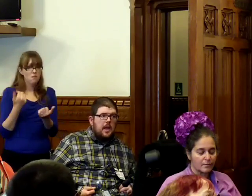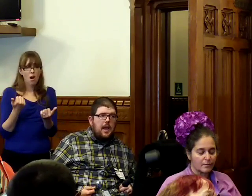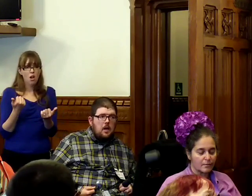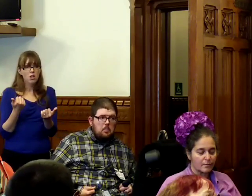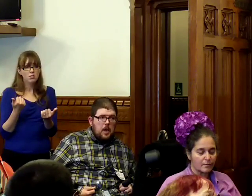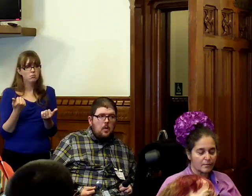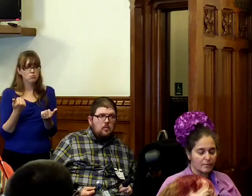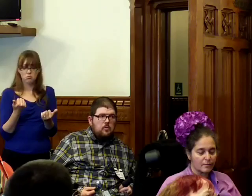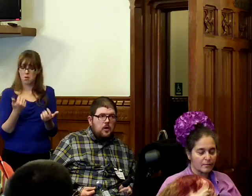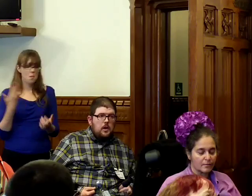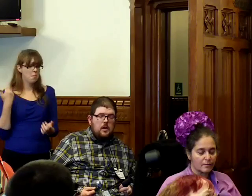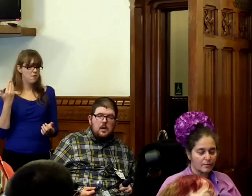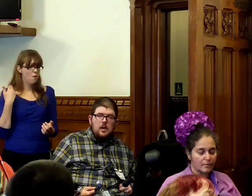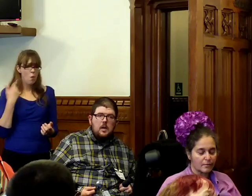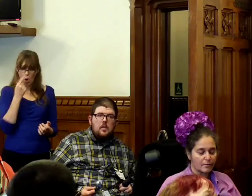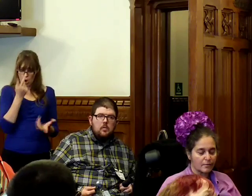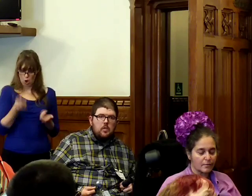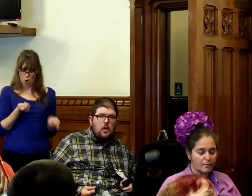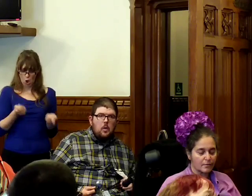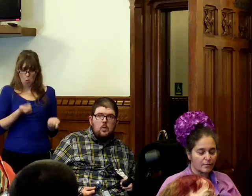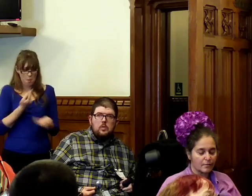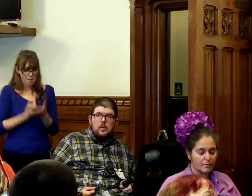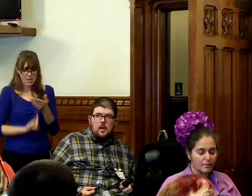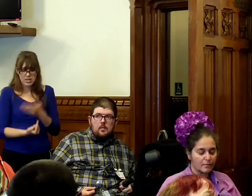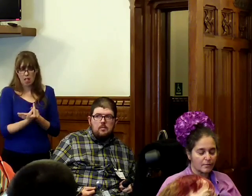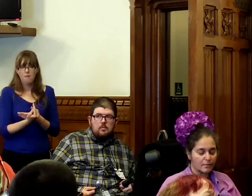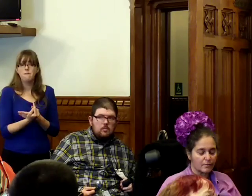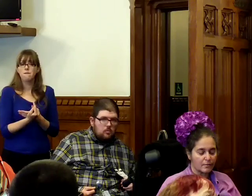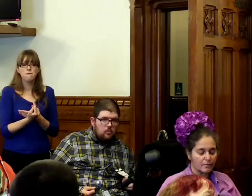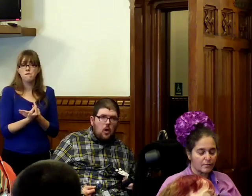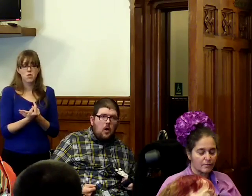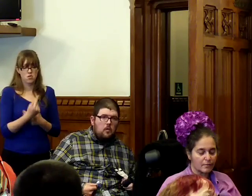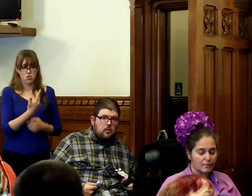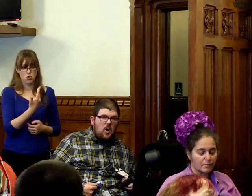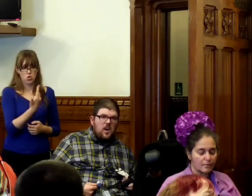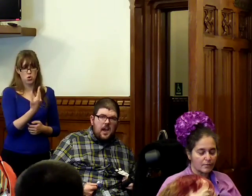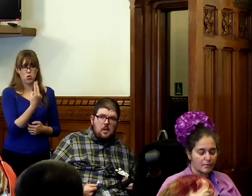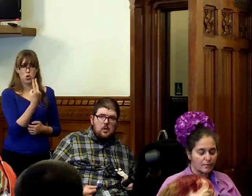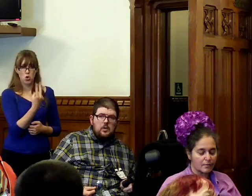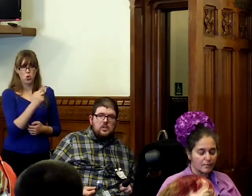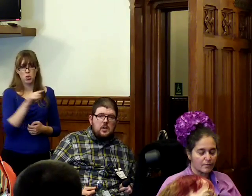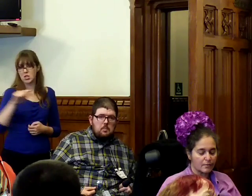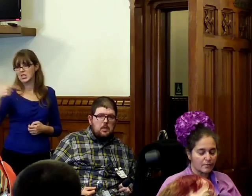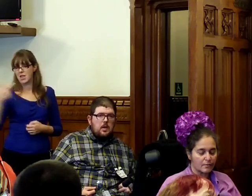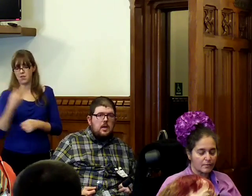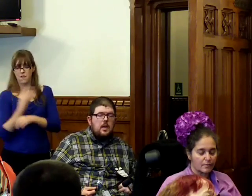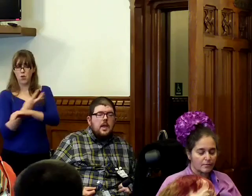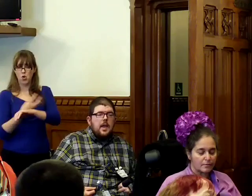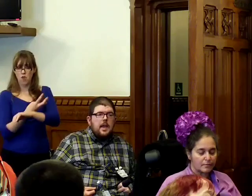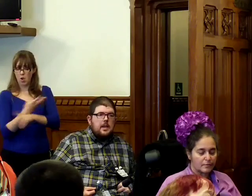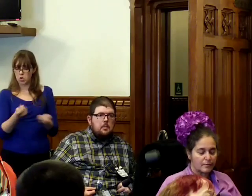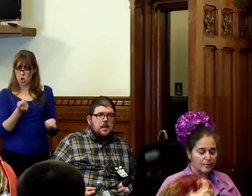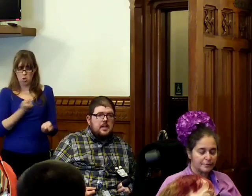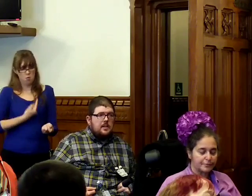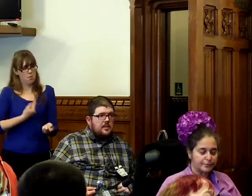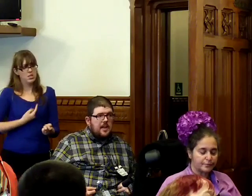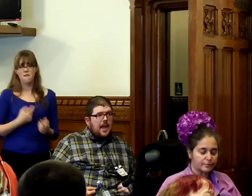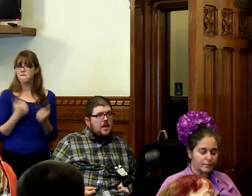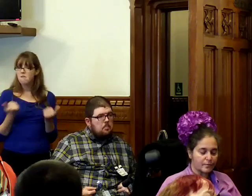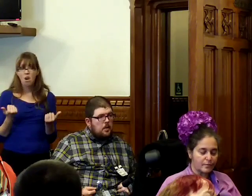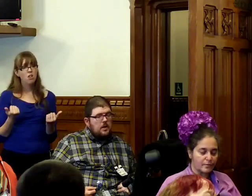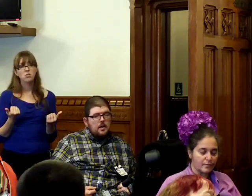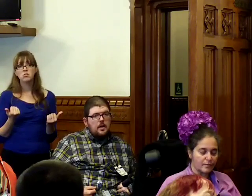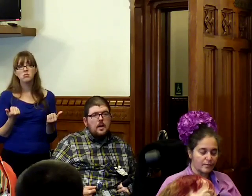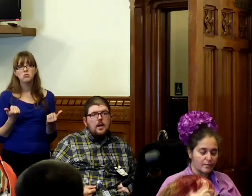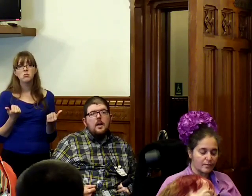used to be okay on my own for those four hours in the middle